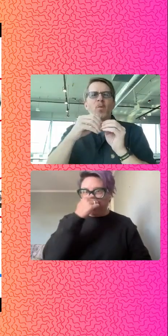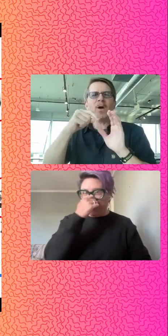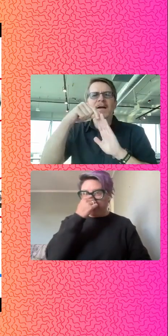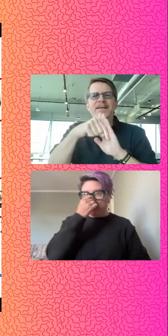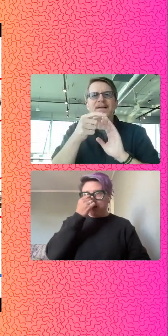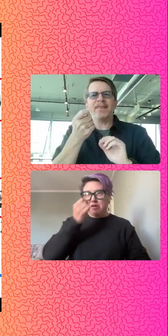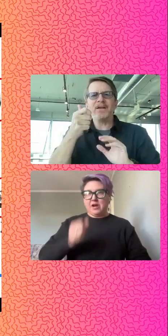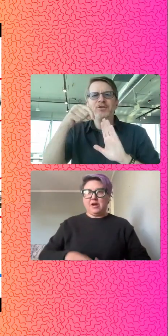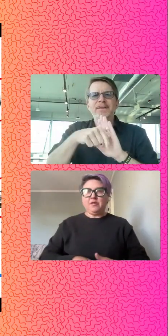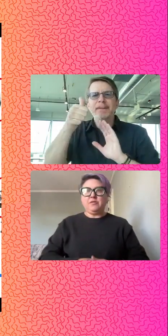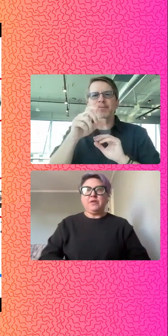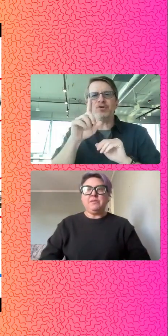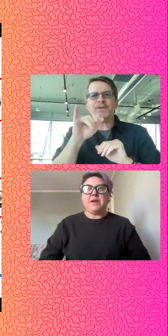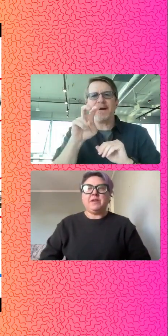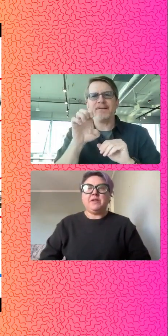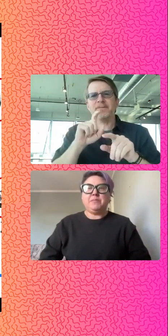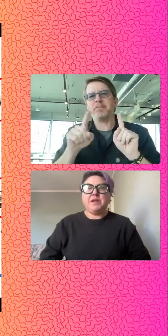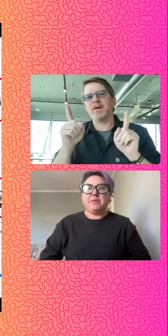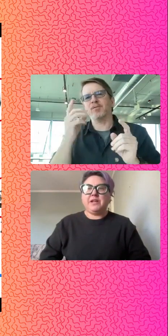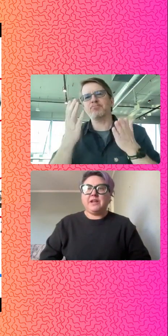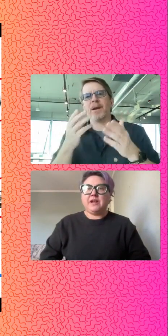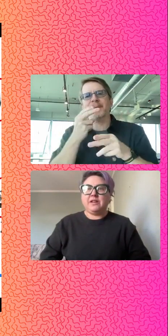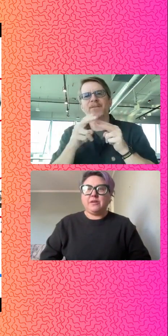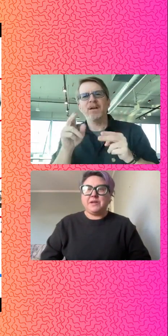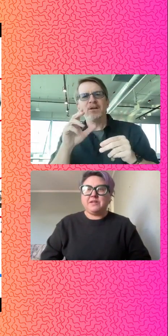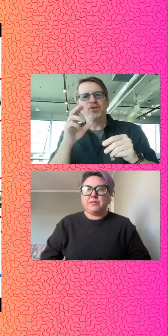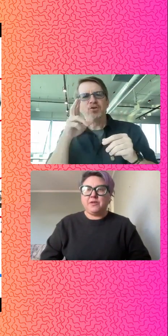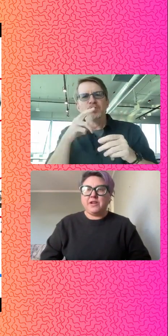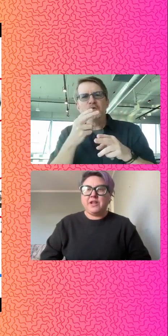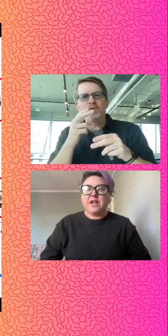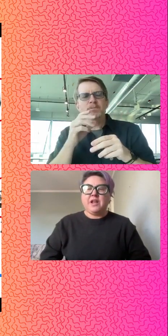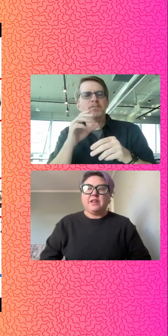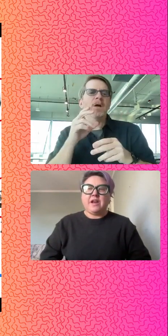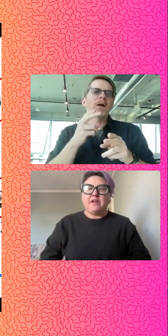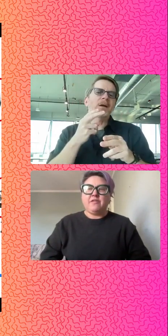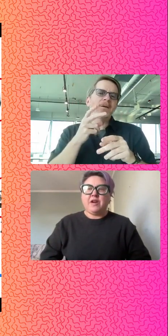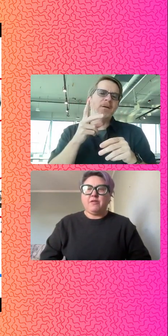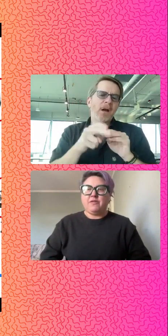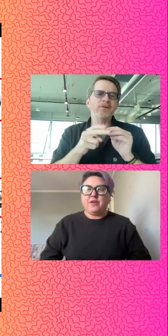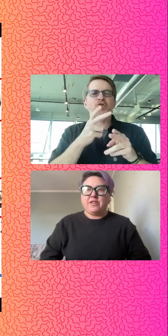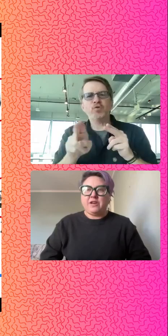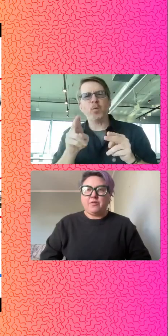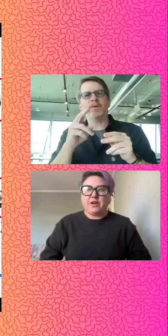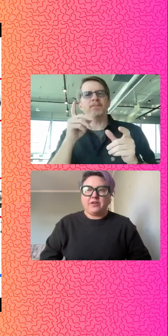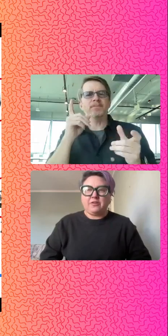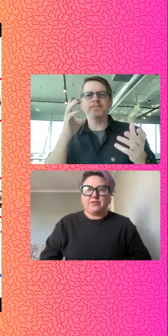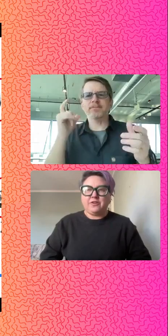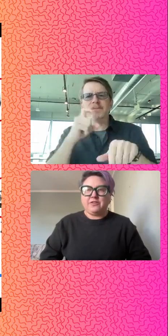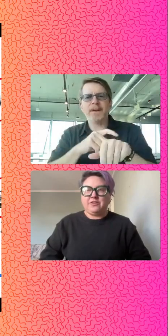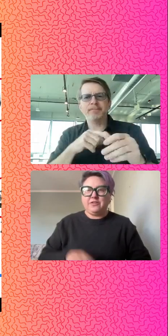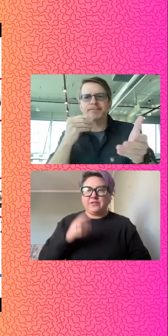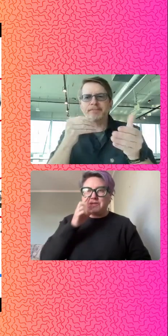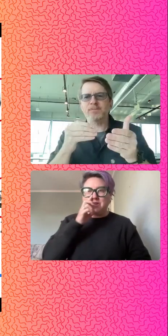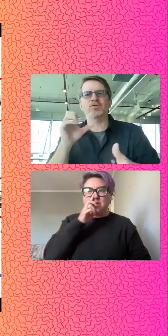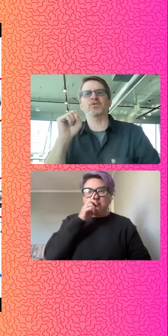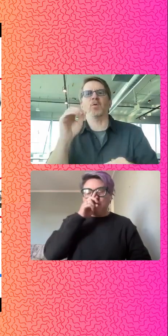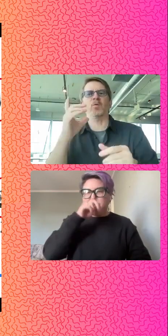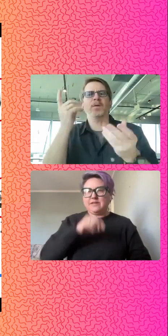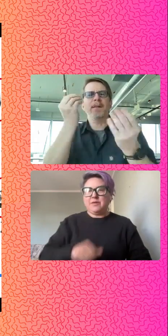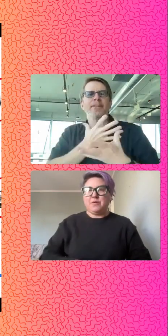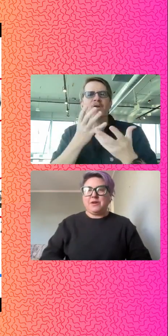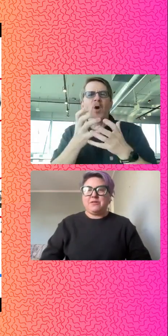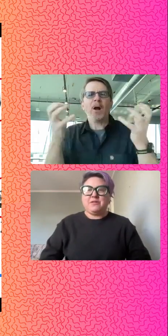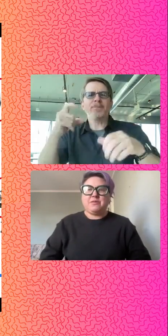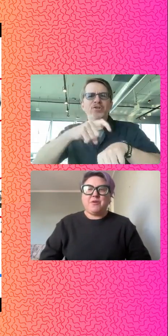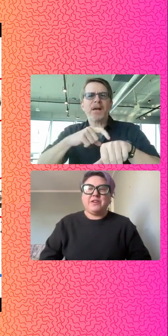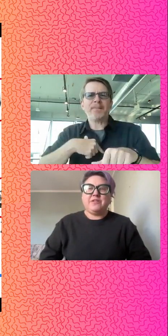London, but thought we might be able to get a little bit deeper in it live. However, I think we're cut a little short due to some of the